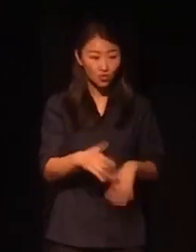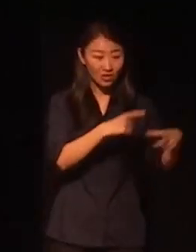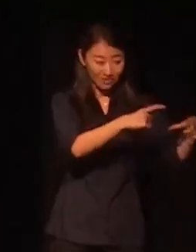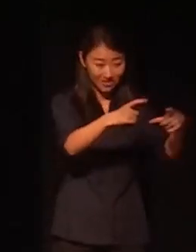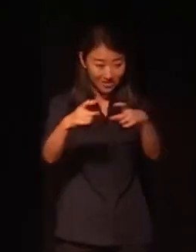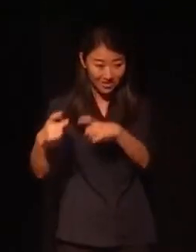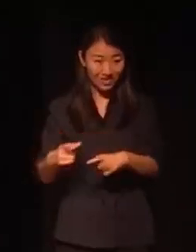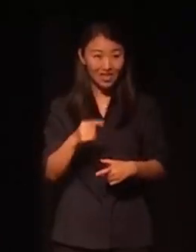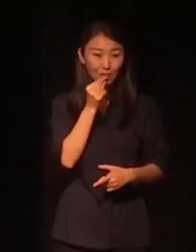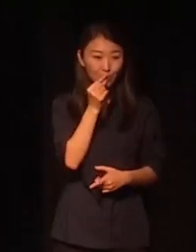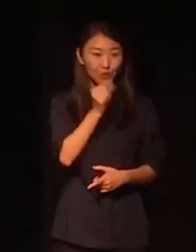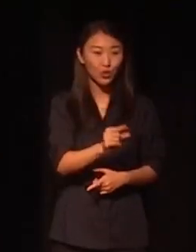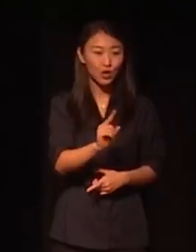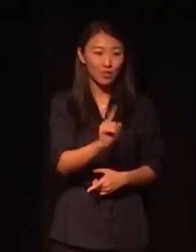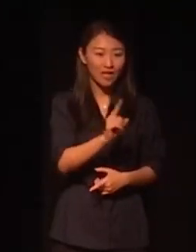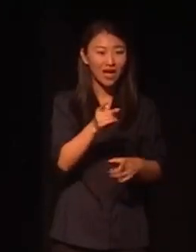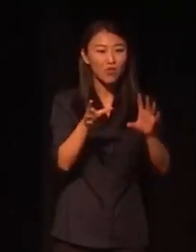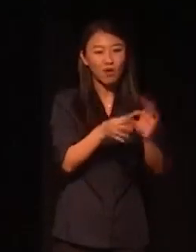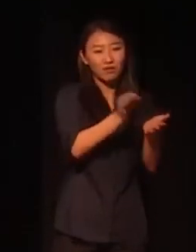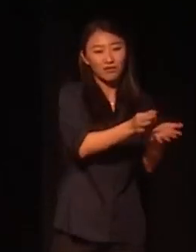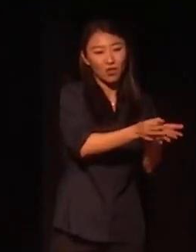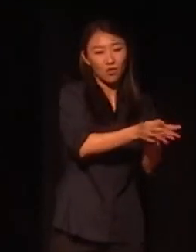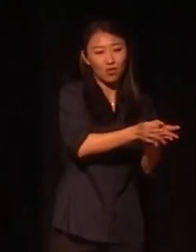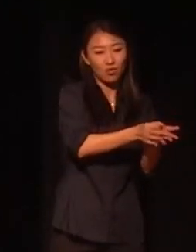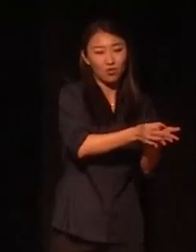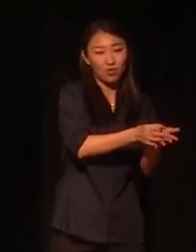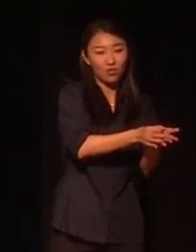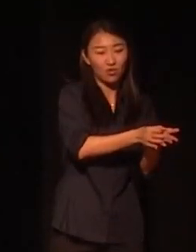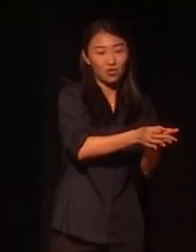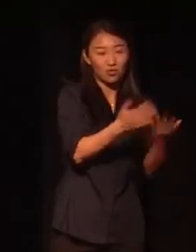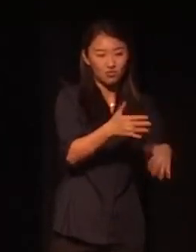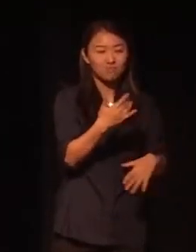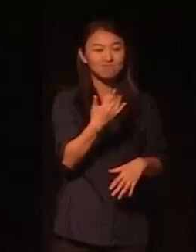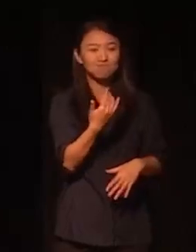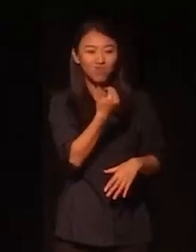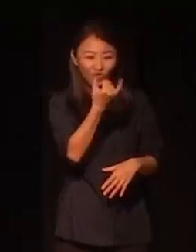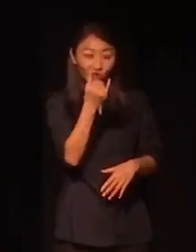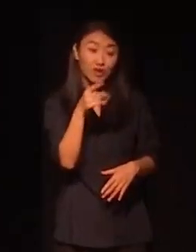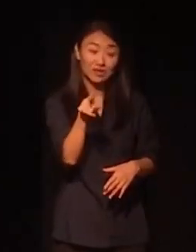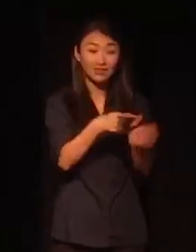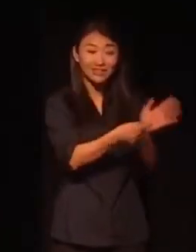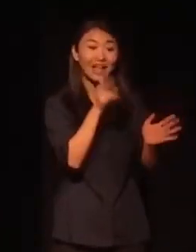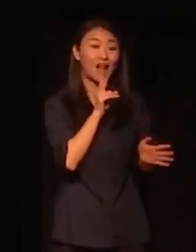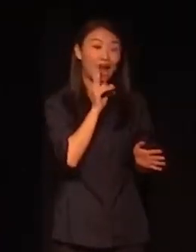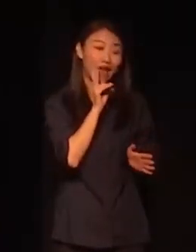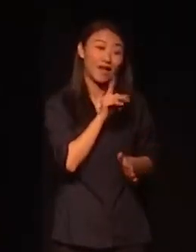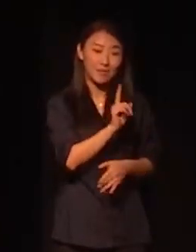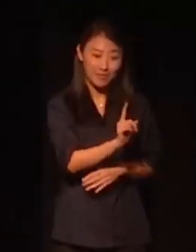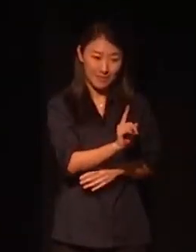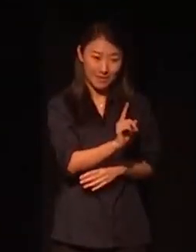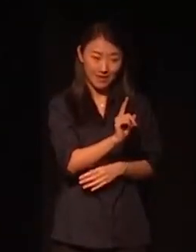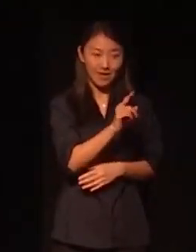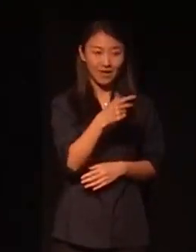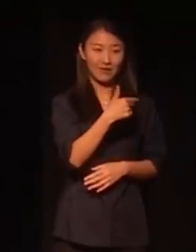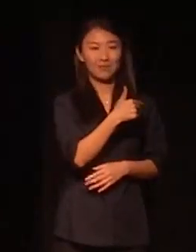after geographical locations. Say sometimes the first example would be